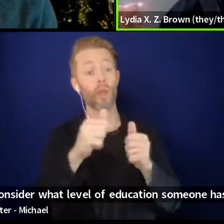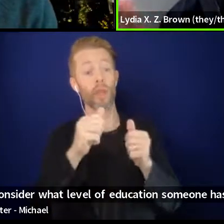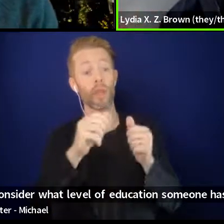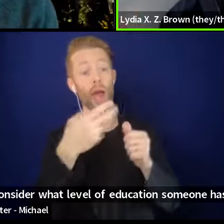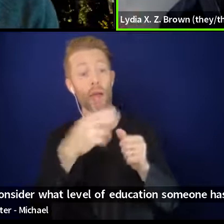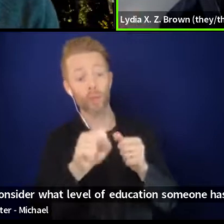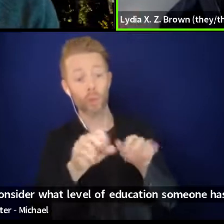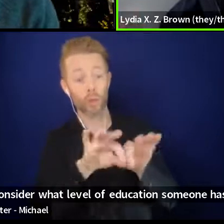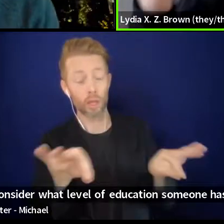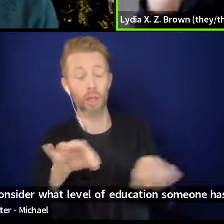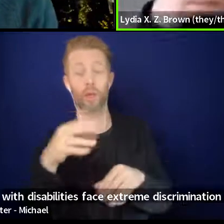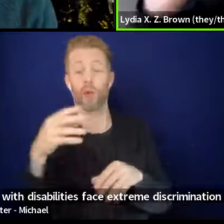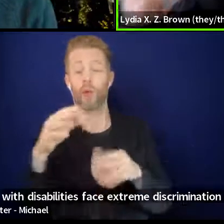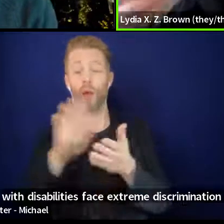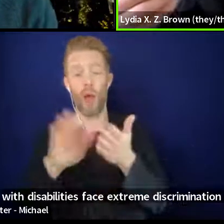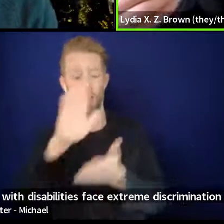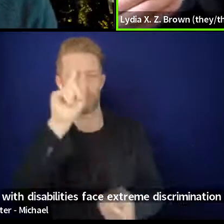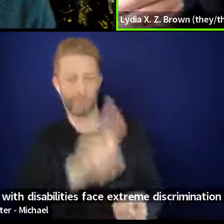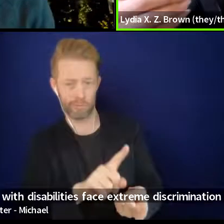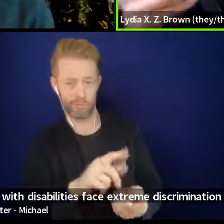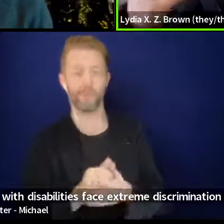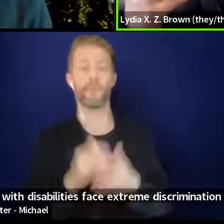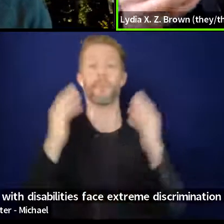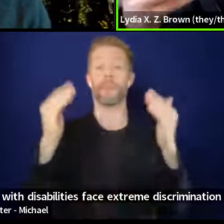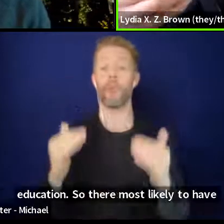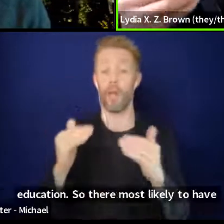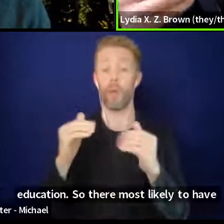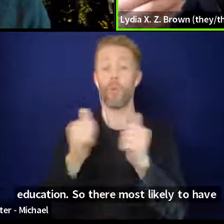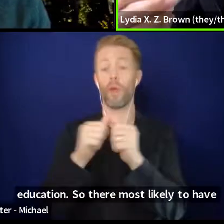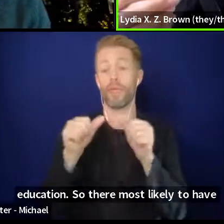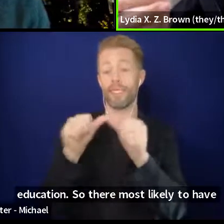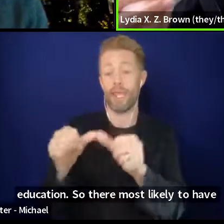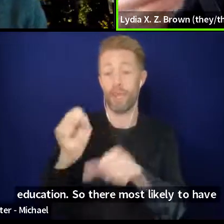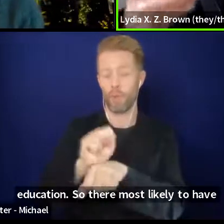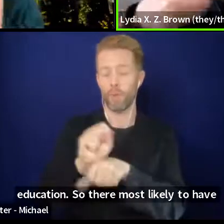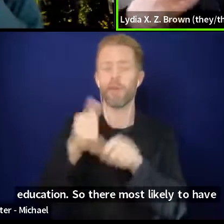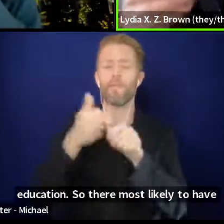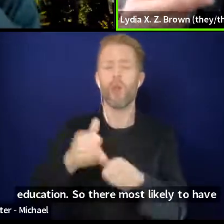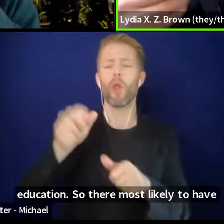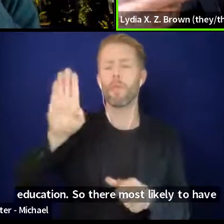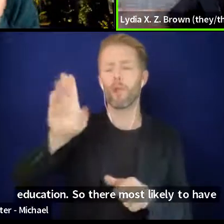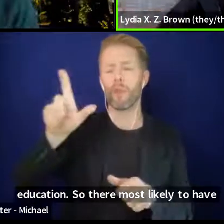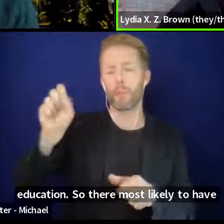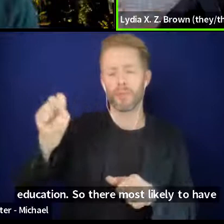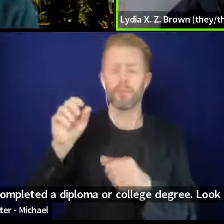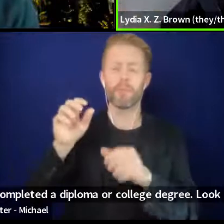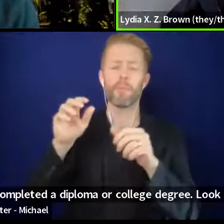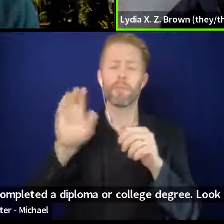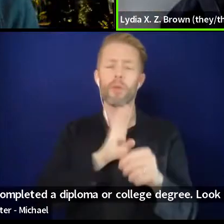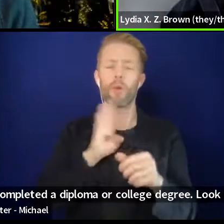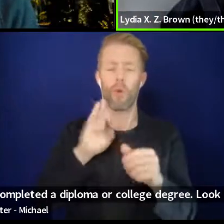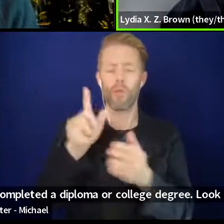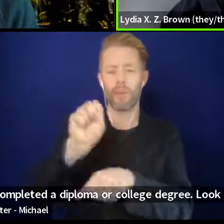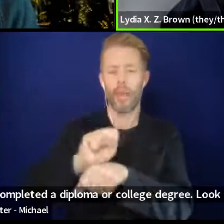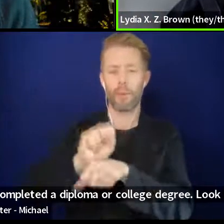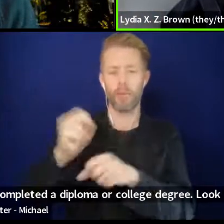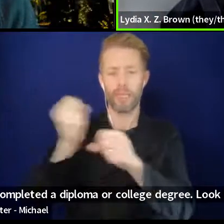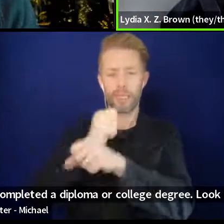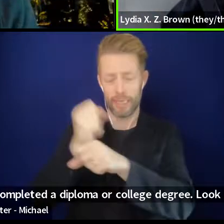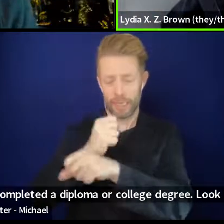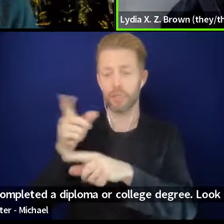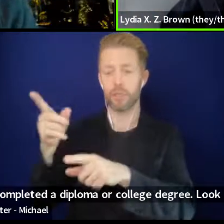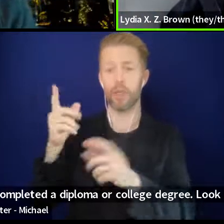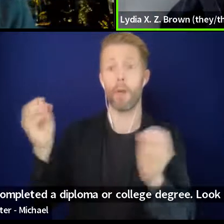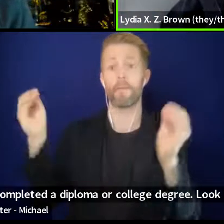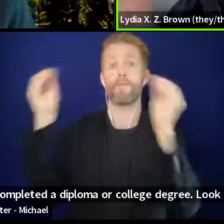employment, people with disabilities every year, according to the Bureau of Labor Statistics, face a higher unemployment rate than non-disabled